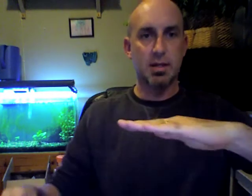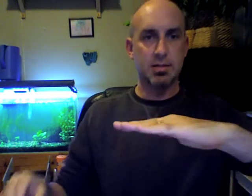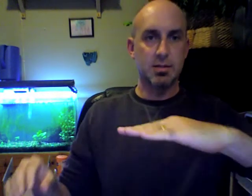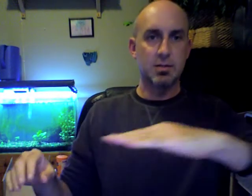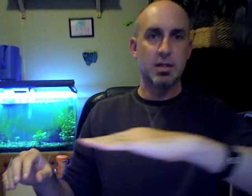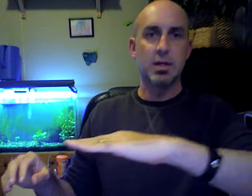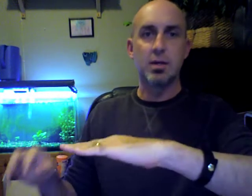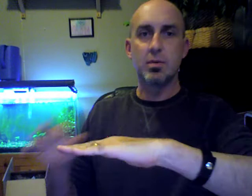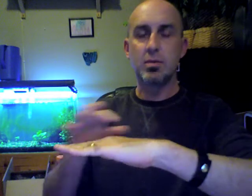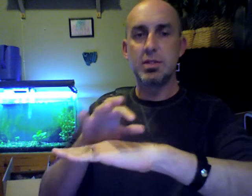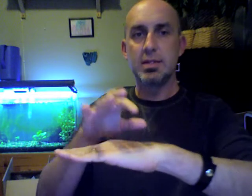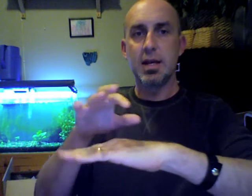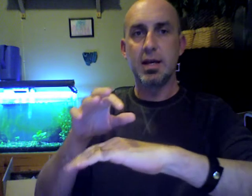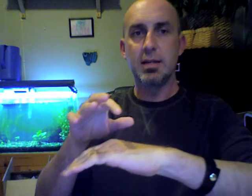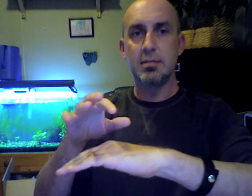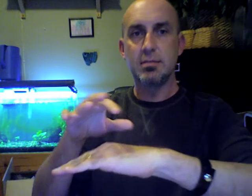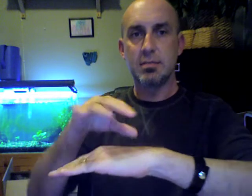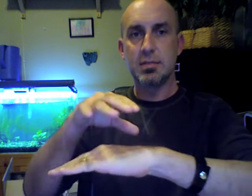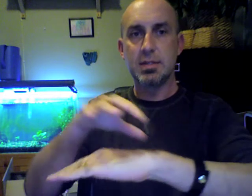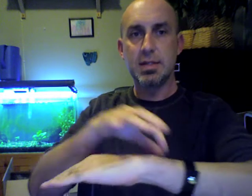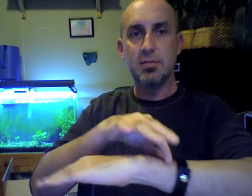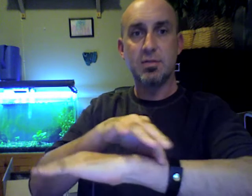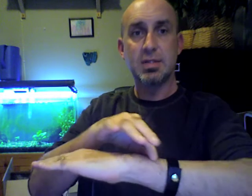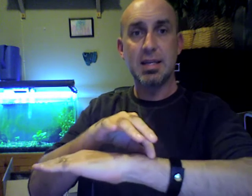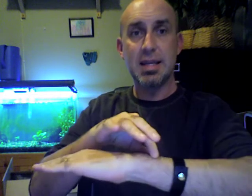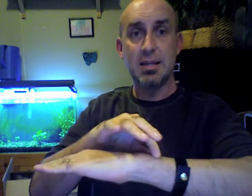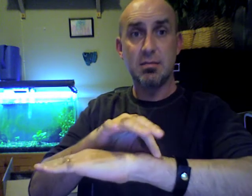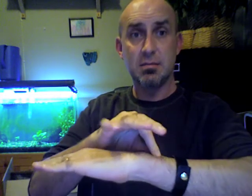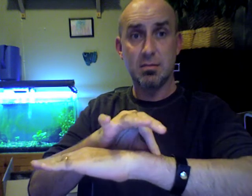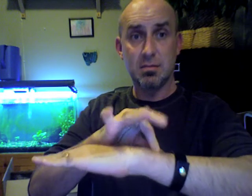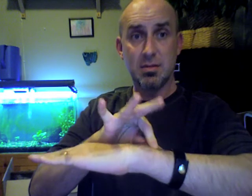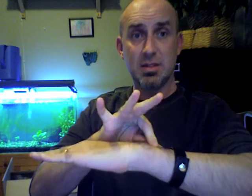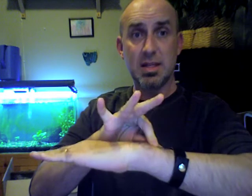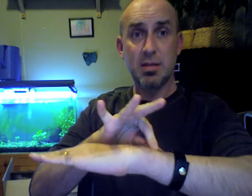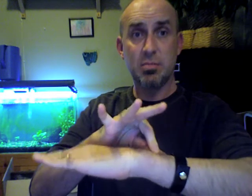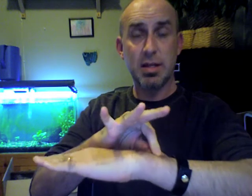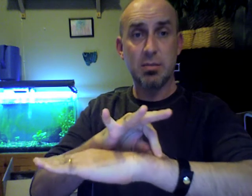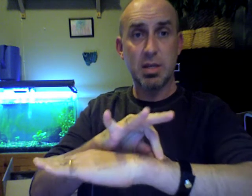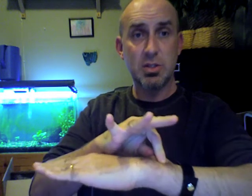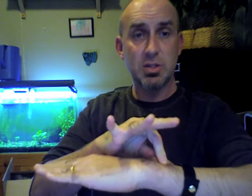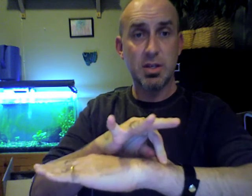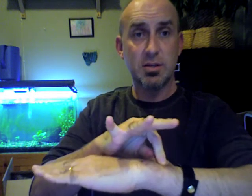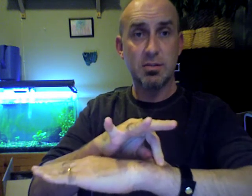here. We would just sign the sign for skin. Just kind of take a pinch there,